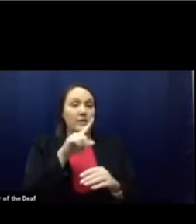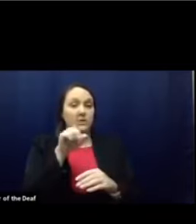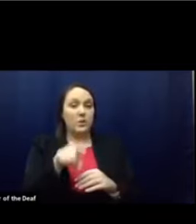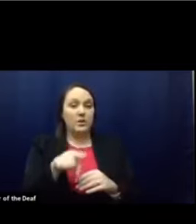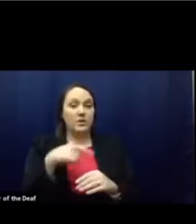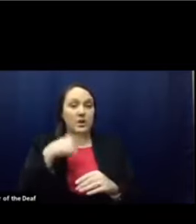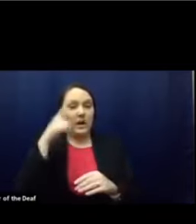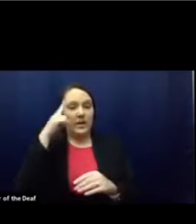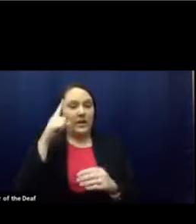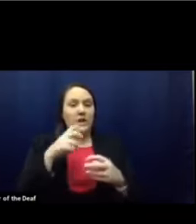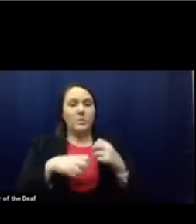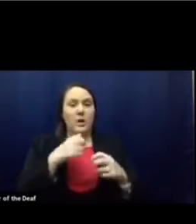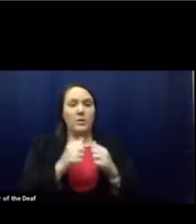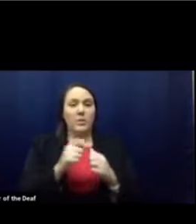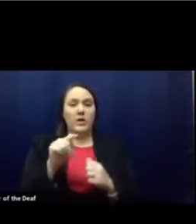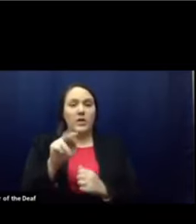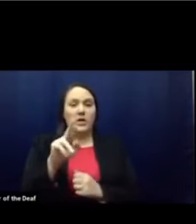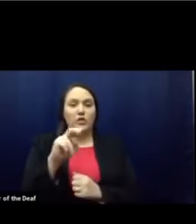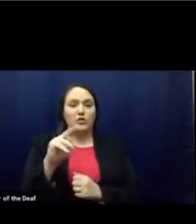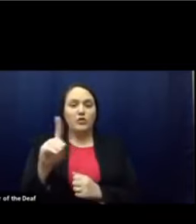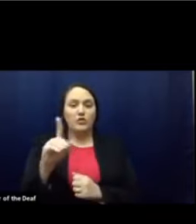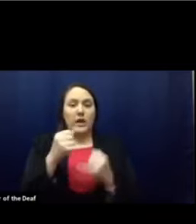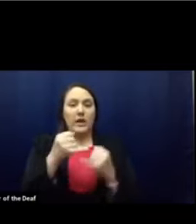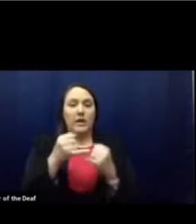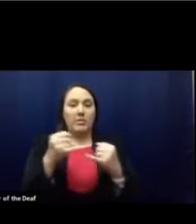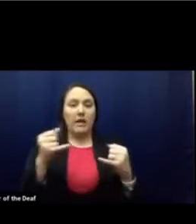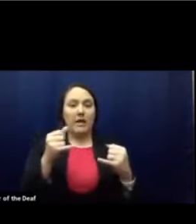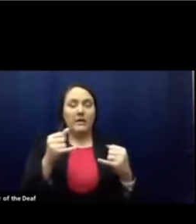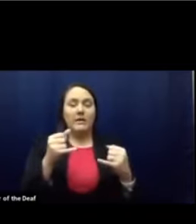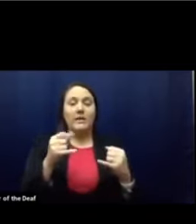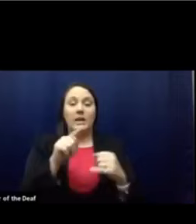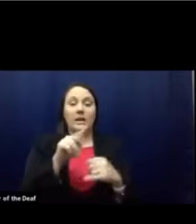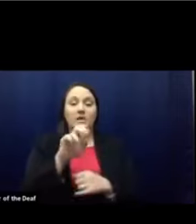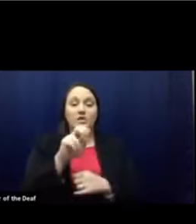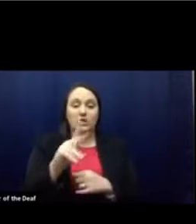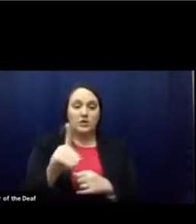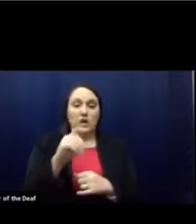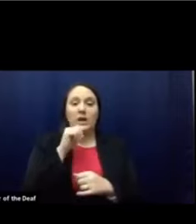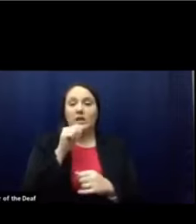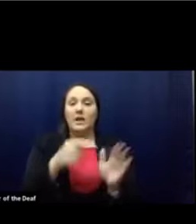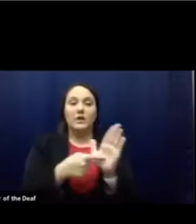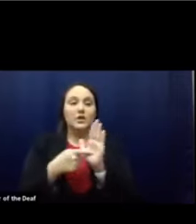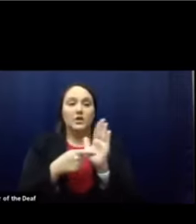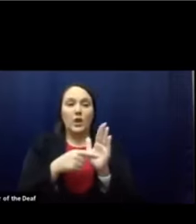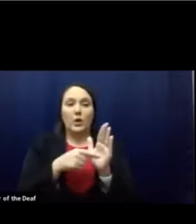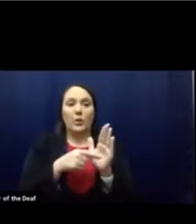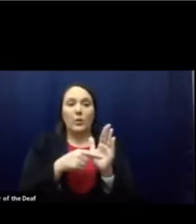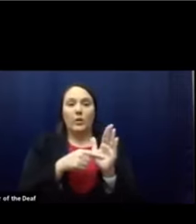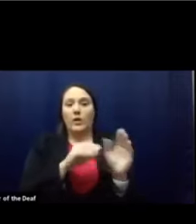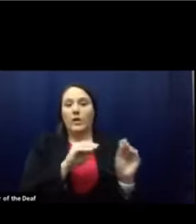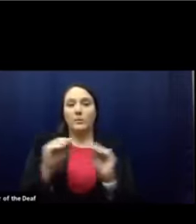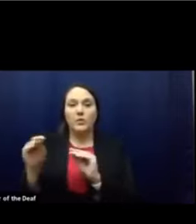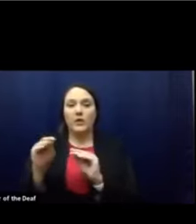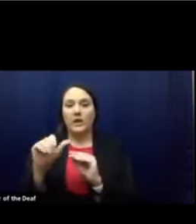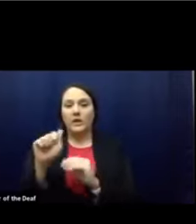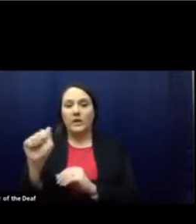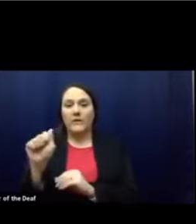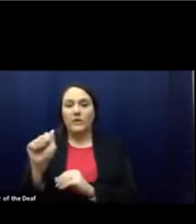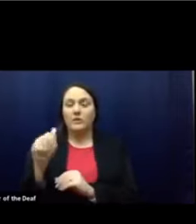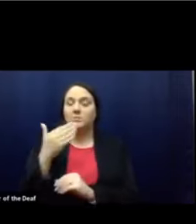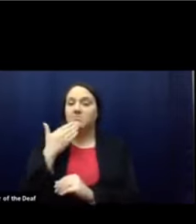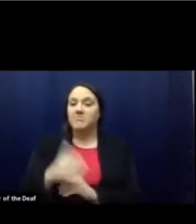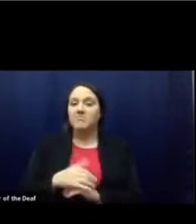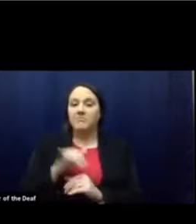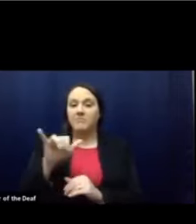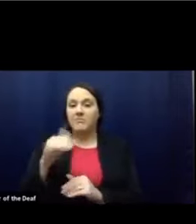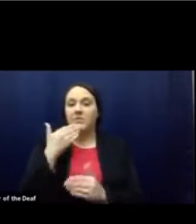with the trend line is that it is a trend line and not an indicator of the moving average. And he's just saying that as an FYI. Oh, thank you, Vincent. That's